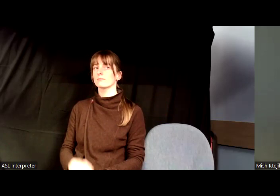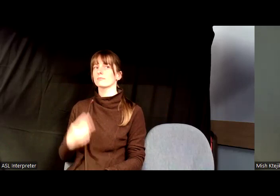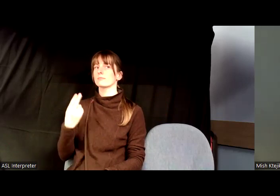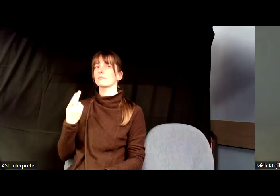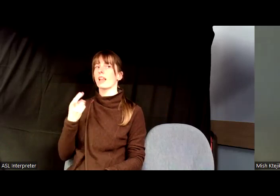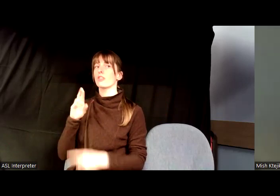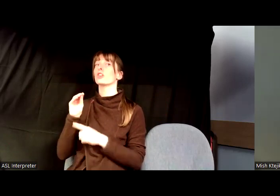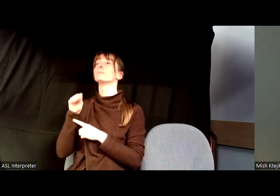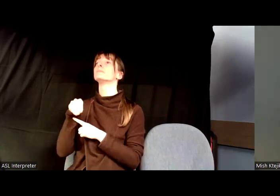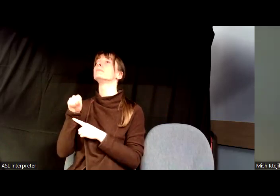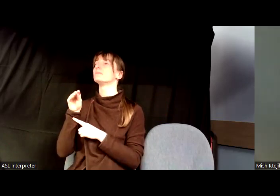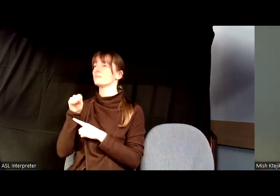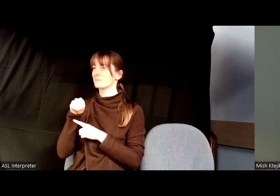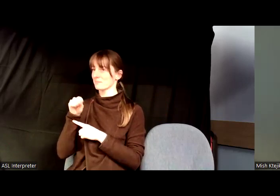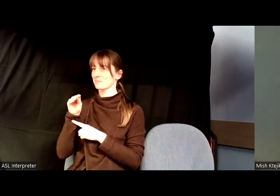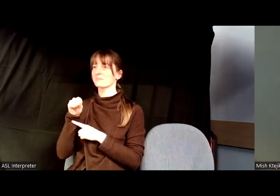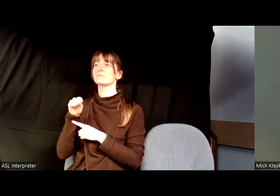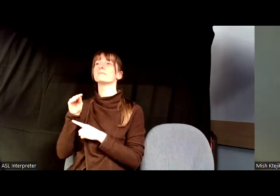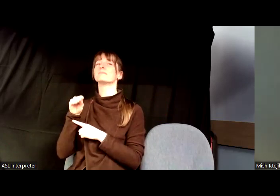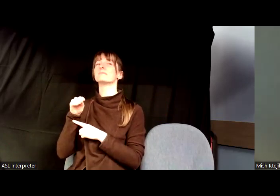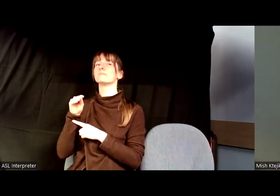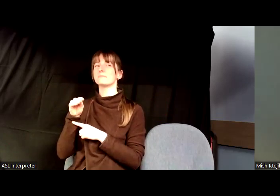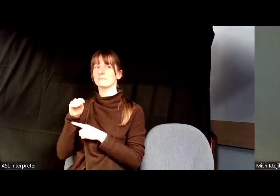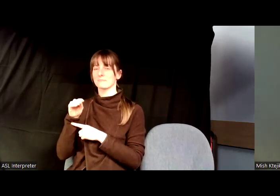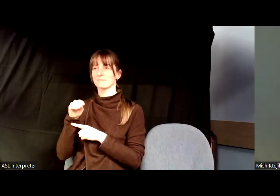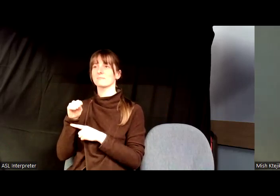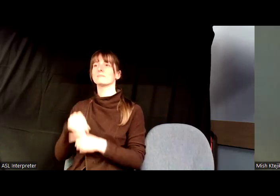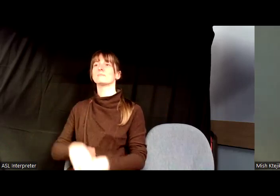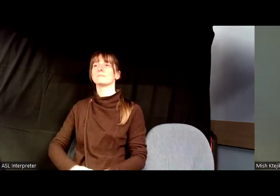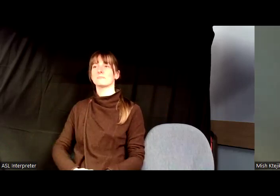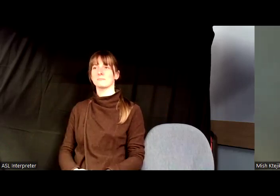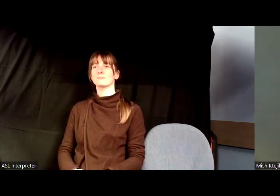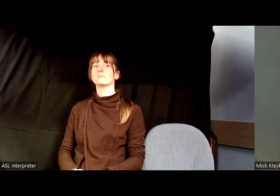right now. Jack is saying. And we'll just leave it open.